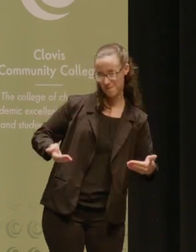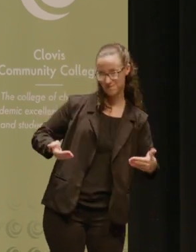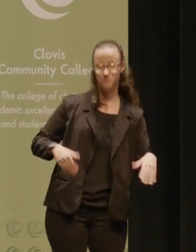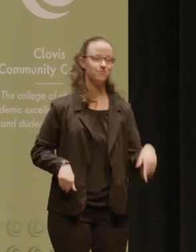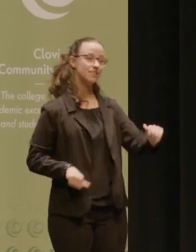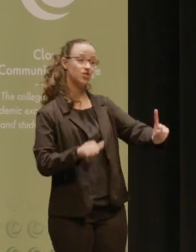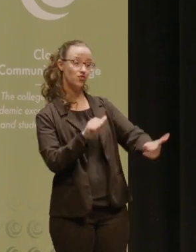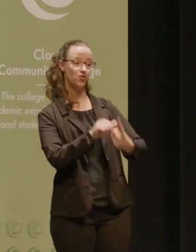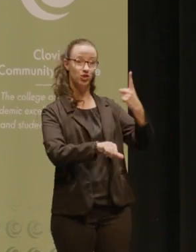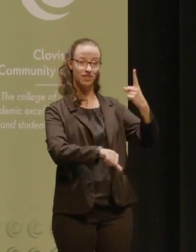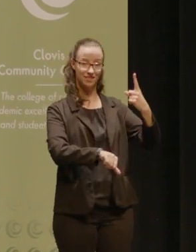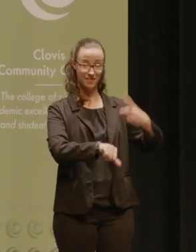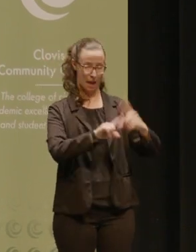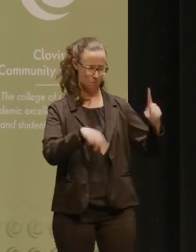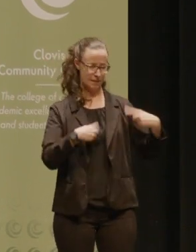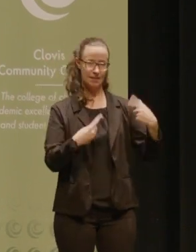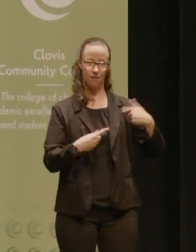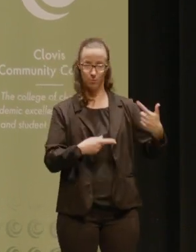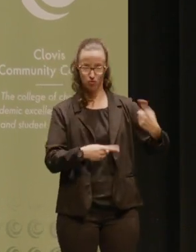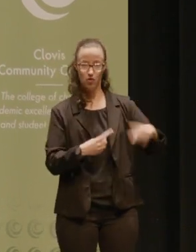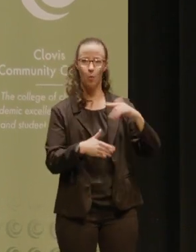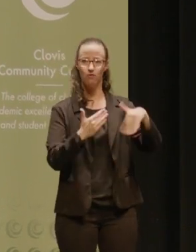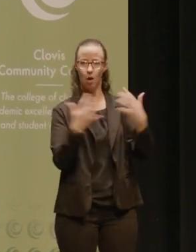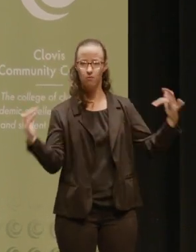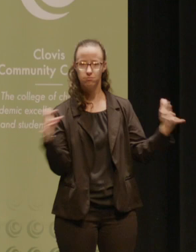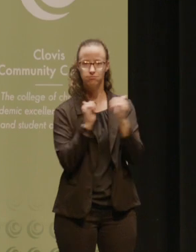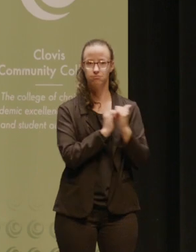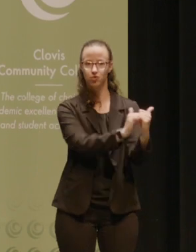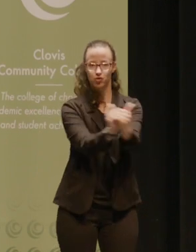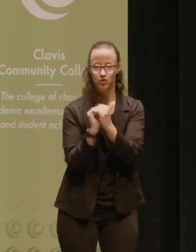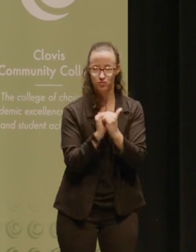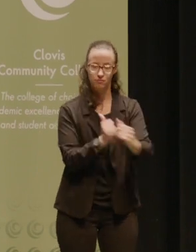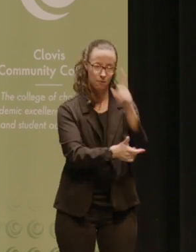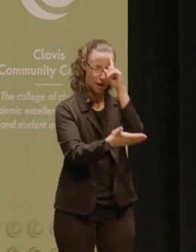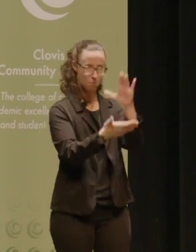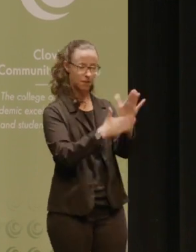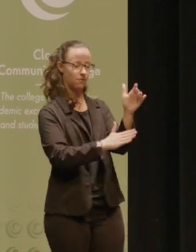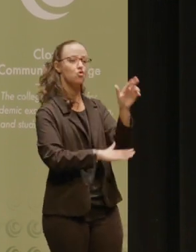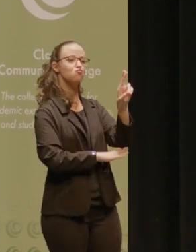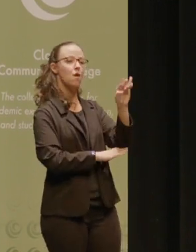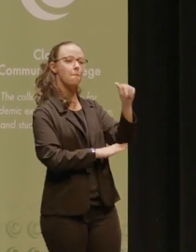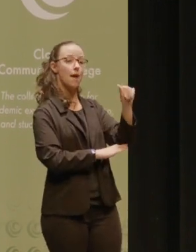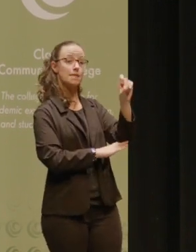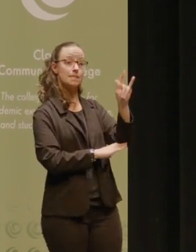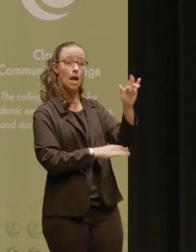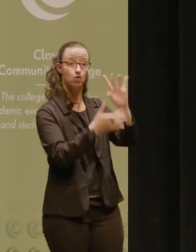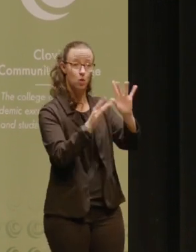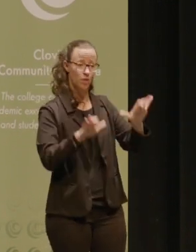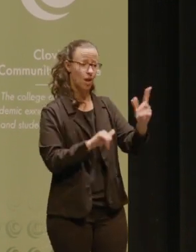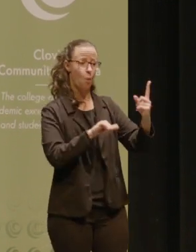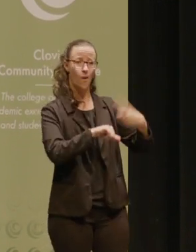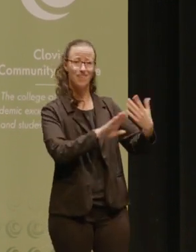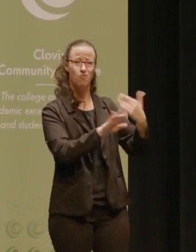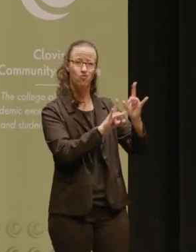This is the first time that, since I've been here, that we've all come together. And I believe it was Rebecca Snyder said, well, we did this once before and it was